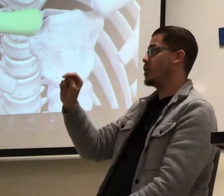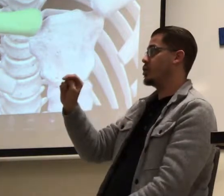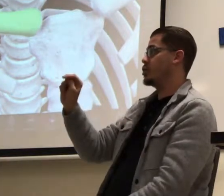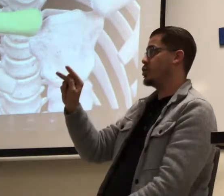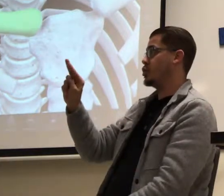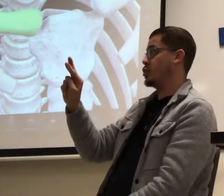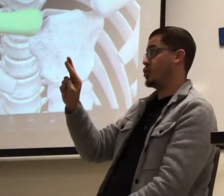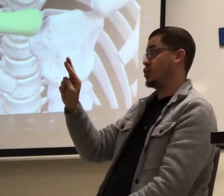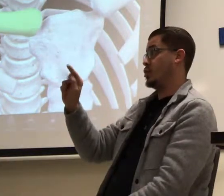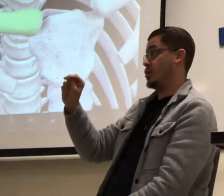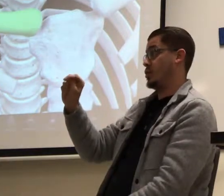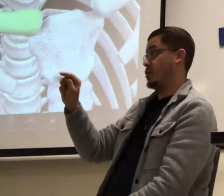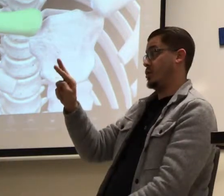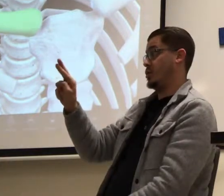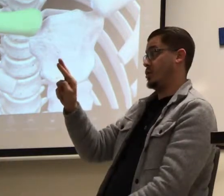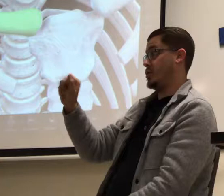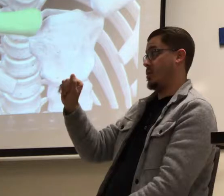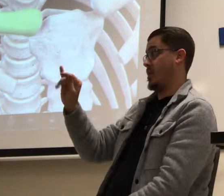Forms